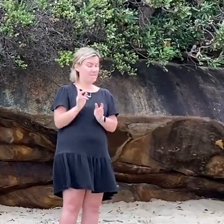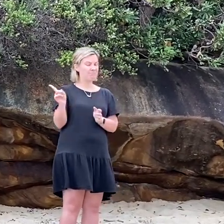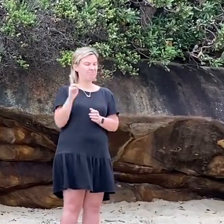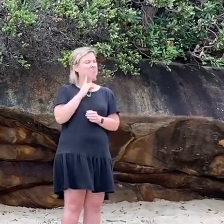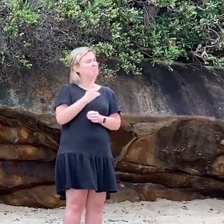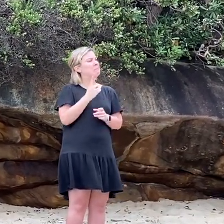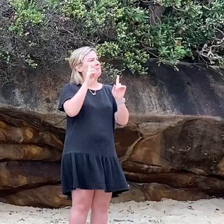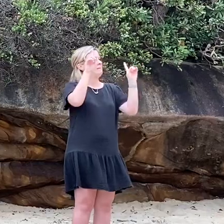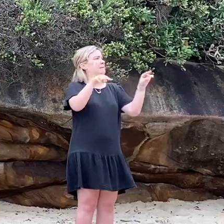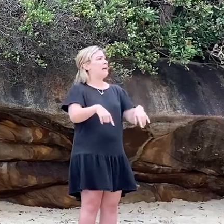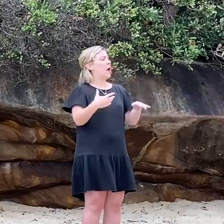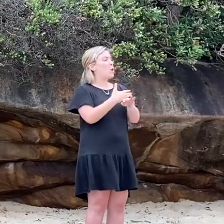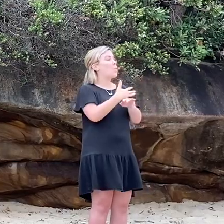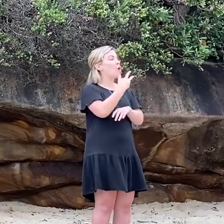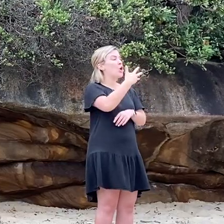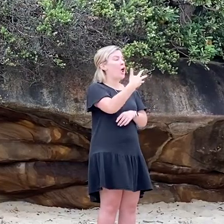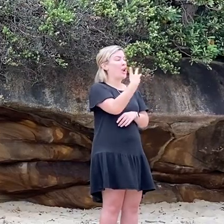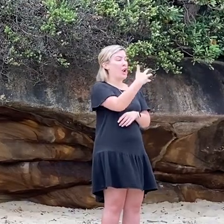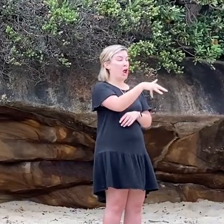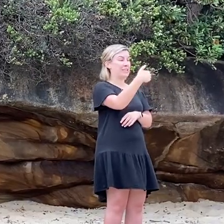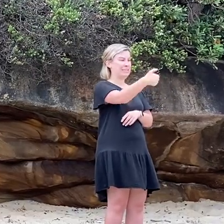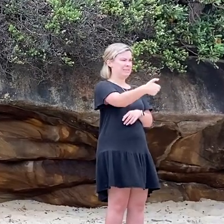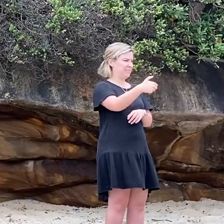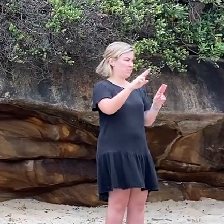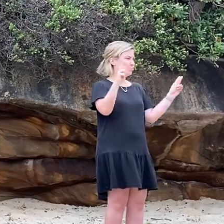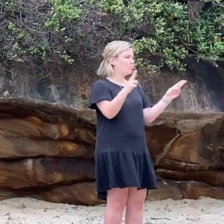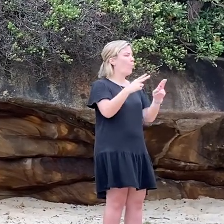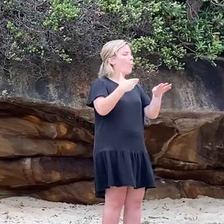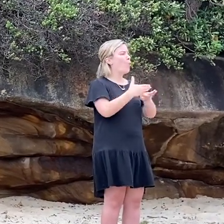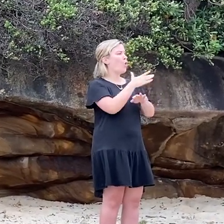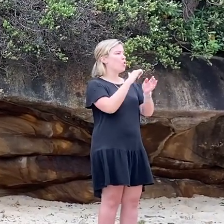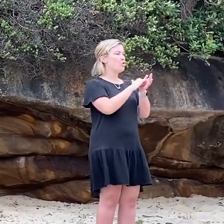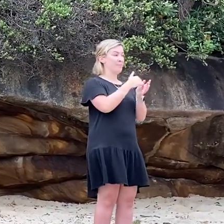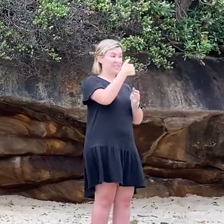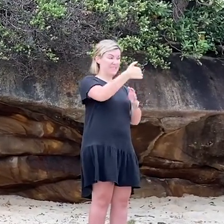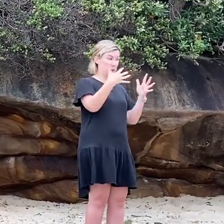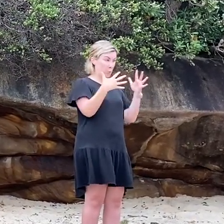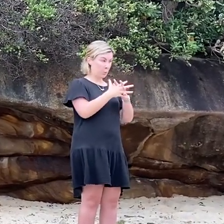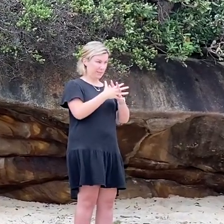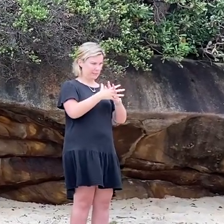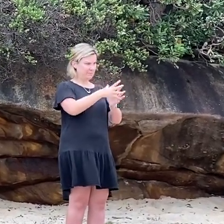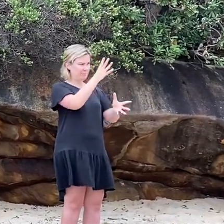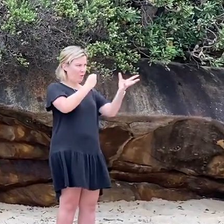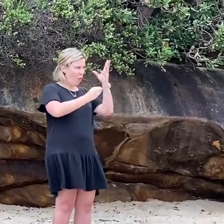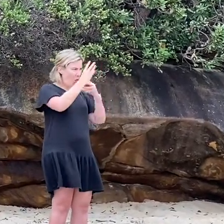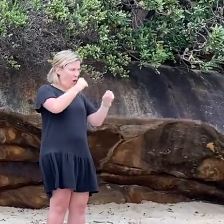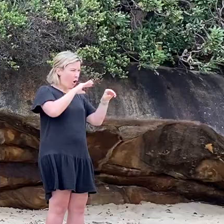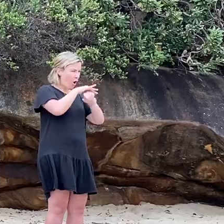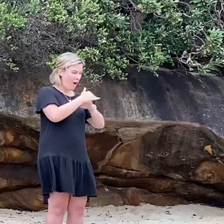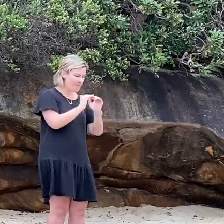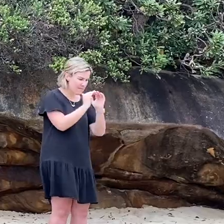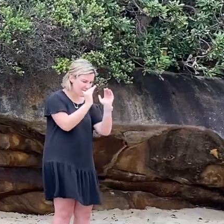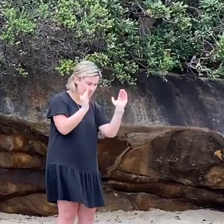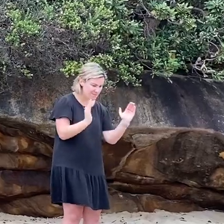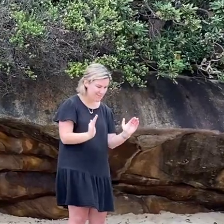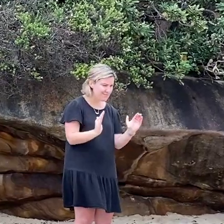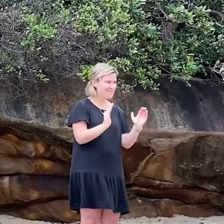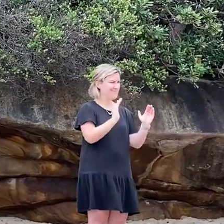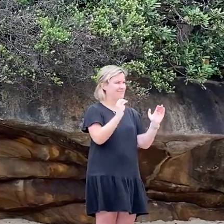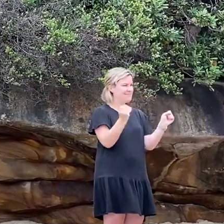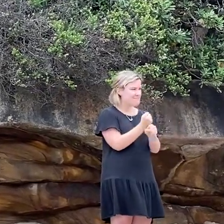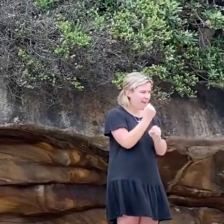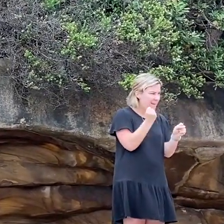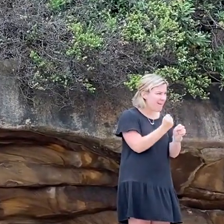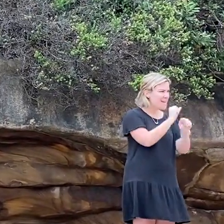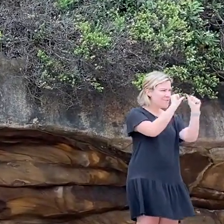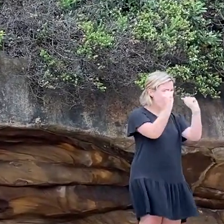workshop, a 6-week workshop, and learned how to make a very small bronze about this big, and that's when I fell